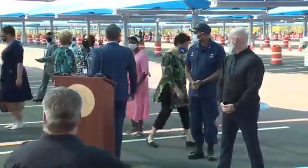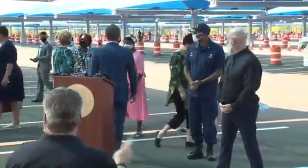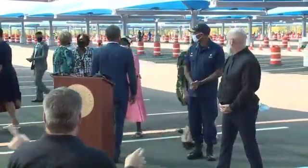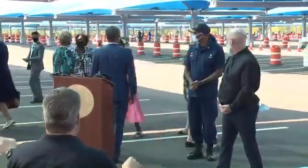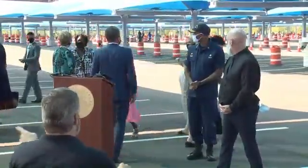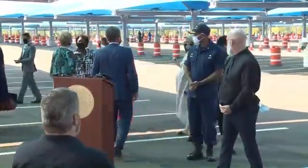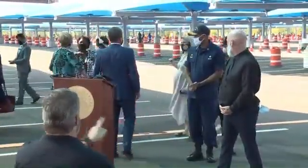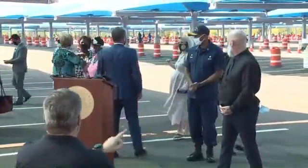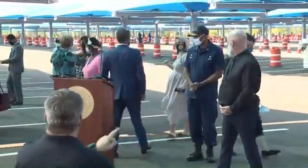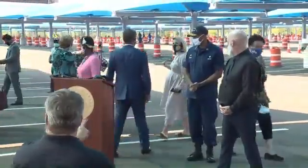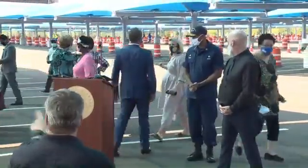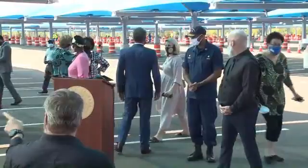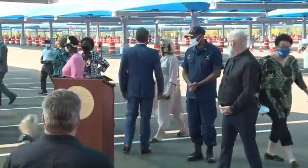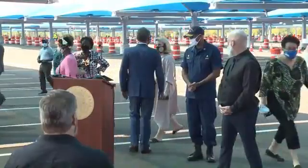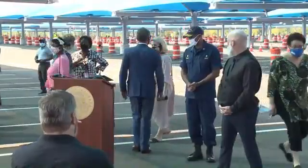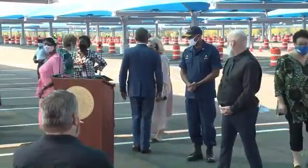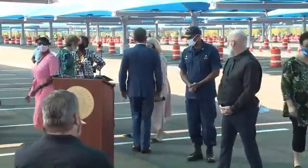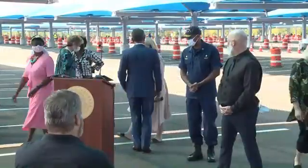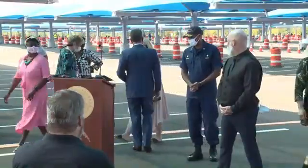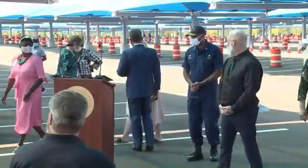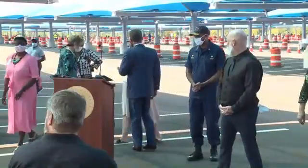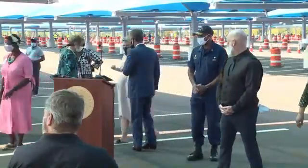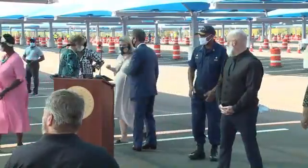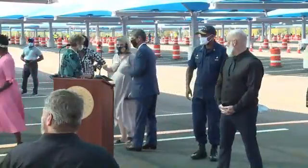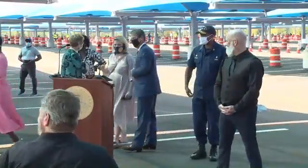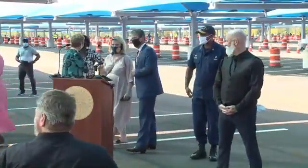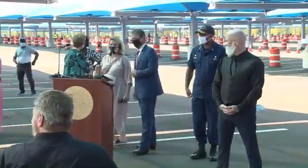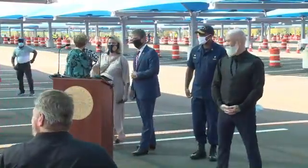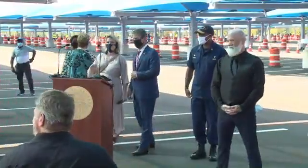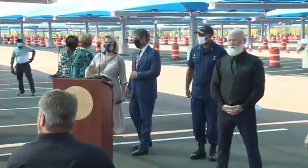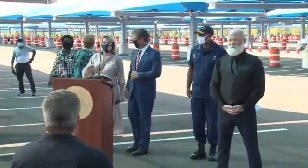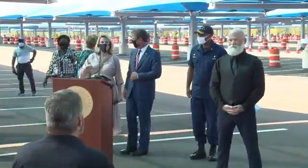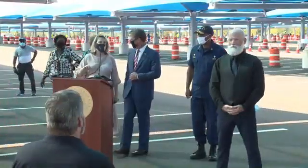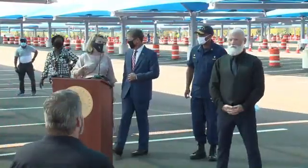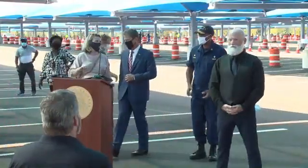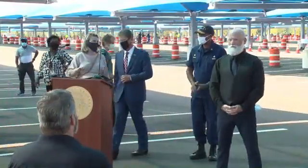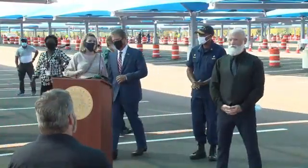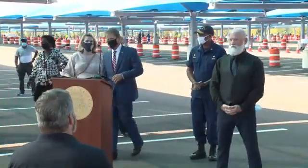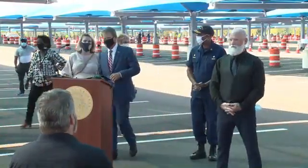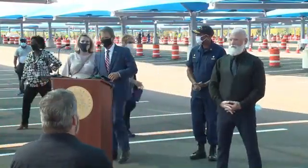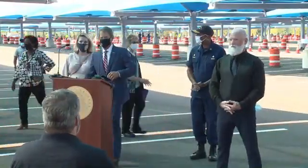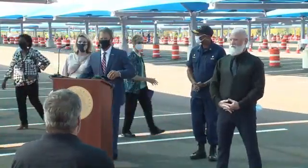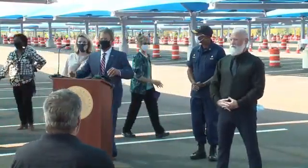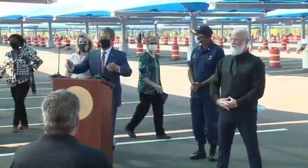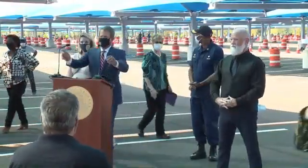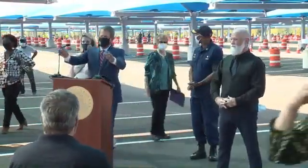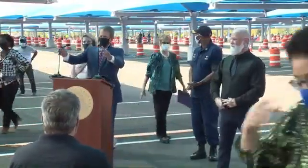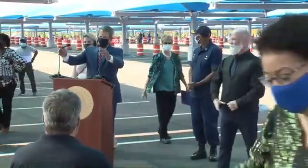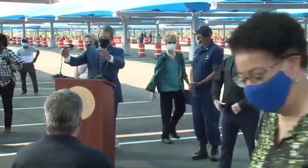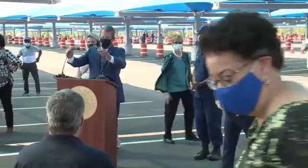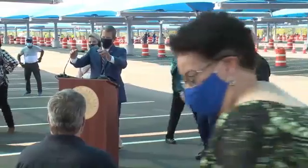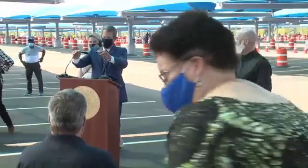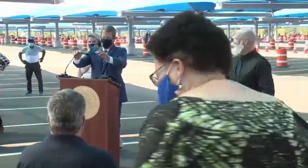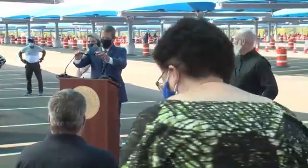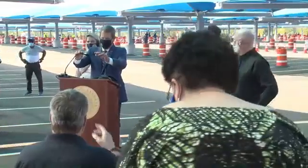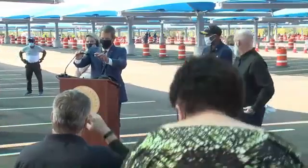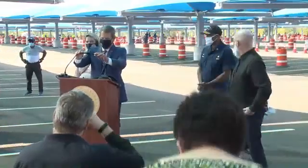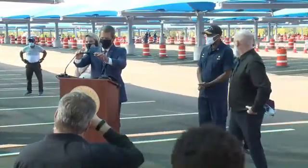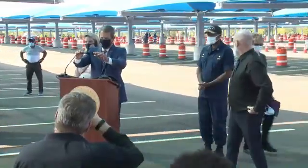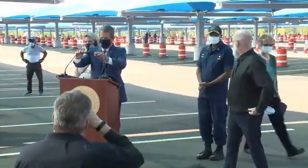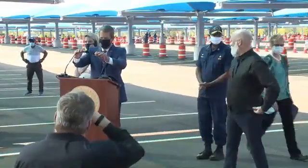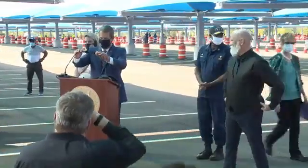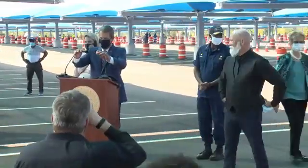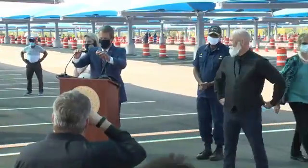Hey, Dan, you won't make Good to see you. Nice to see you. You can adjust them how you like.